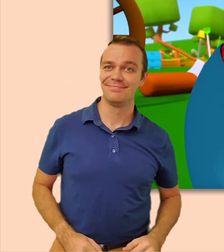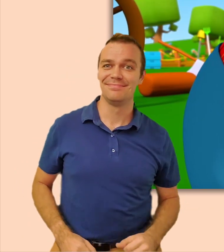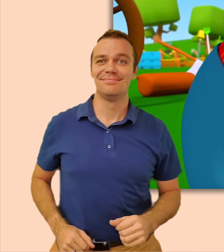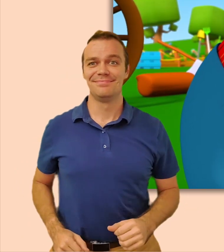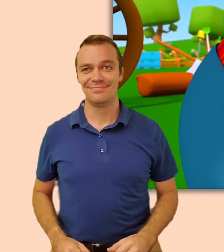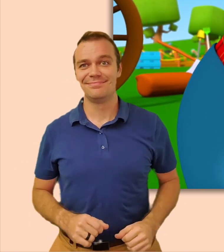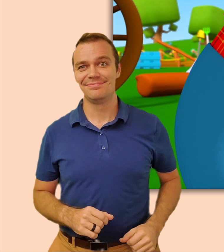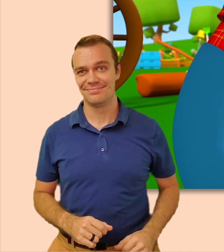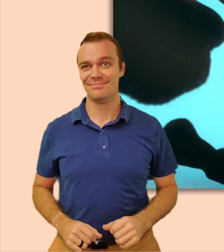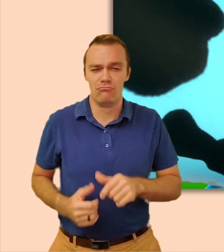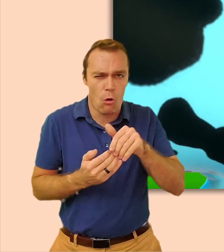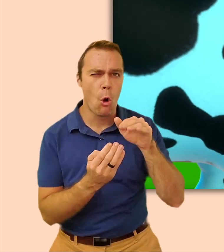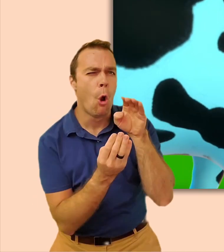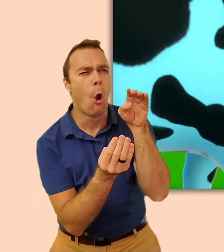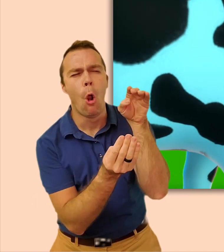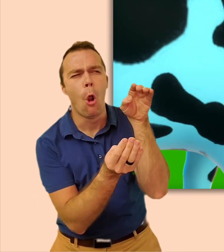E-I-E-I-O.